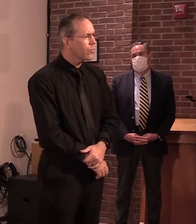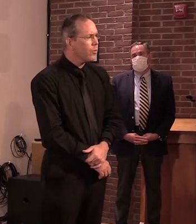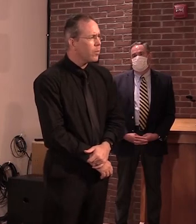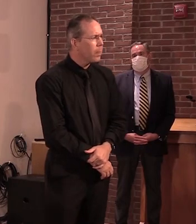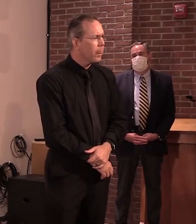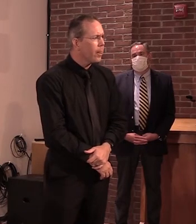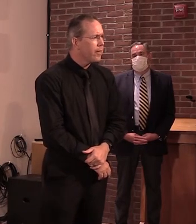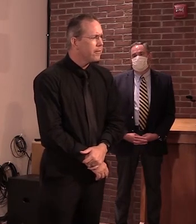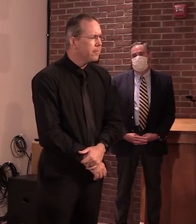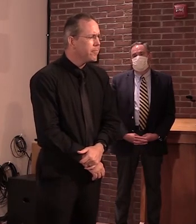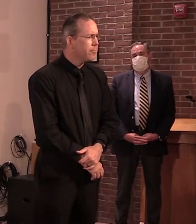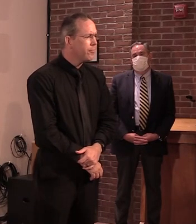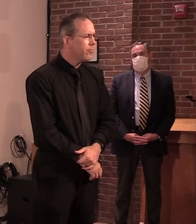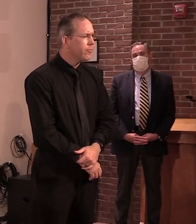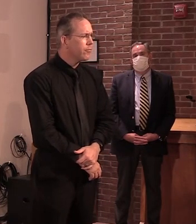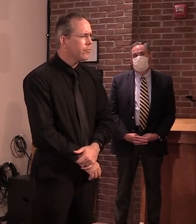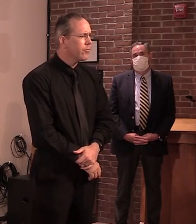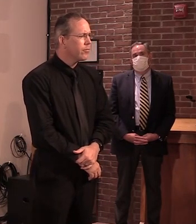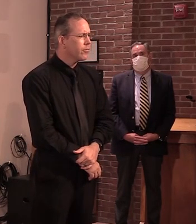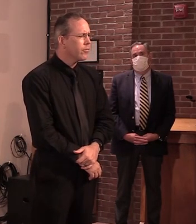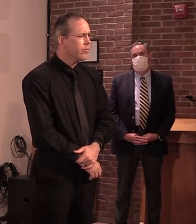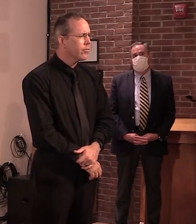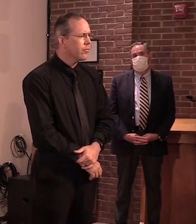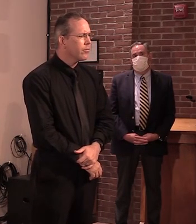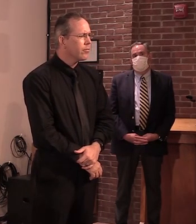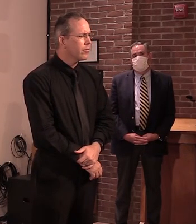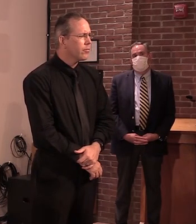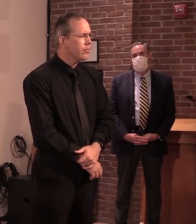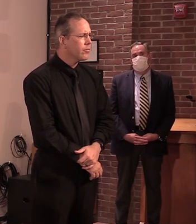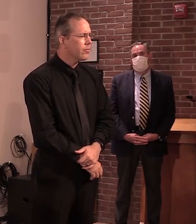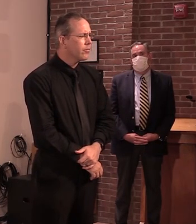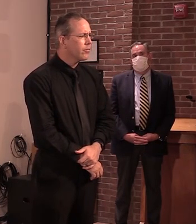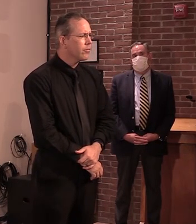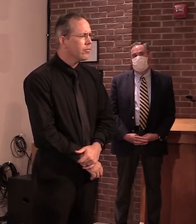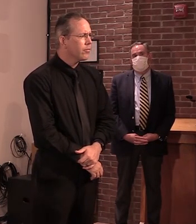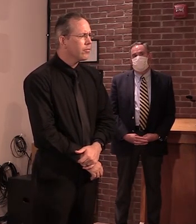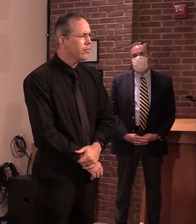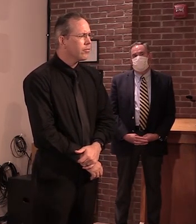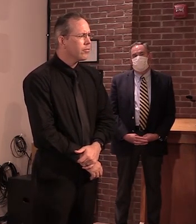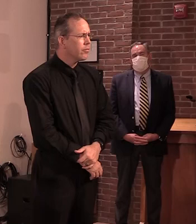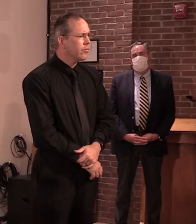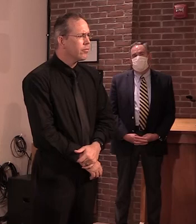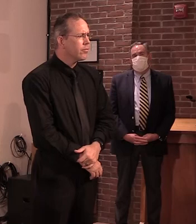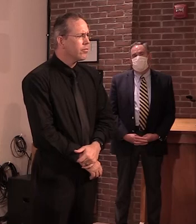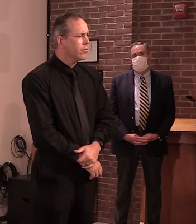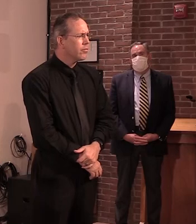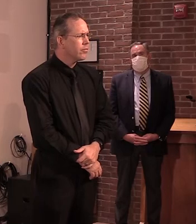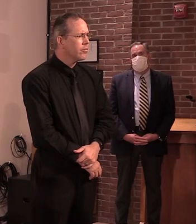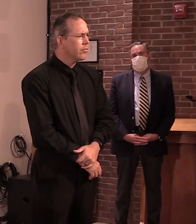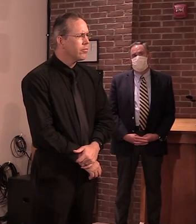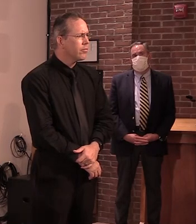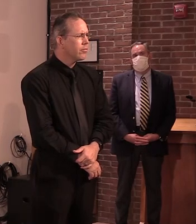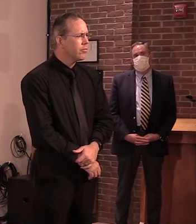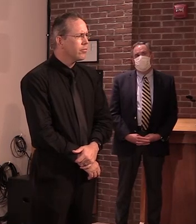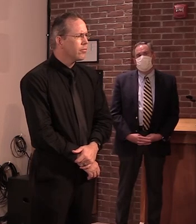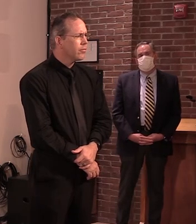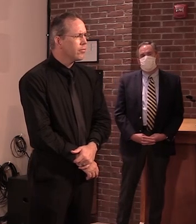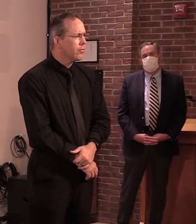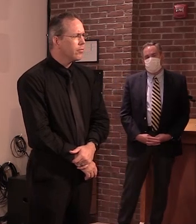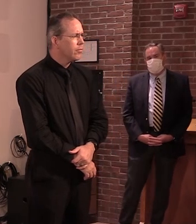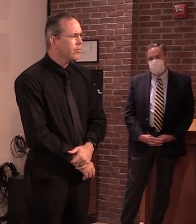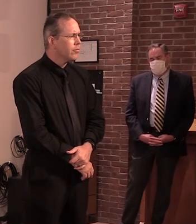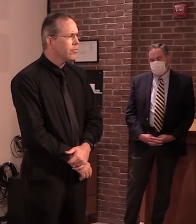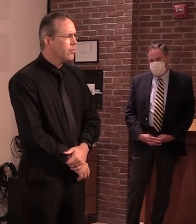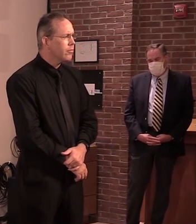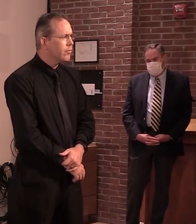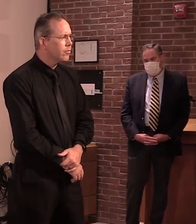because I know that state and also municipal governments are going to be looking for some extra cash. And if it's not from